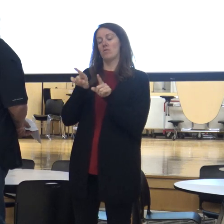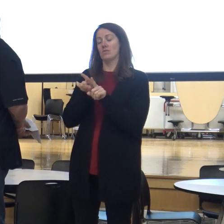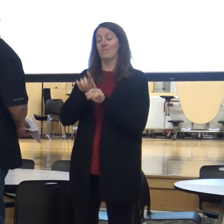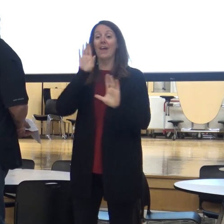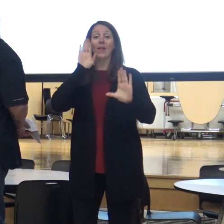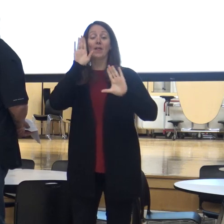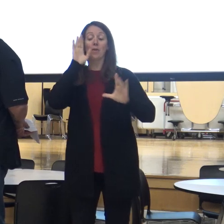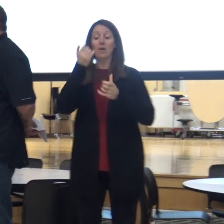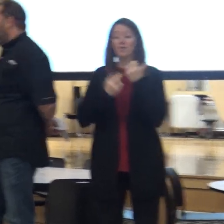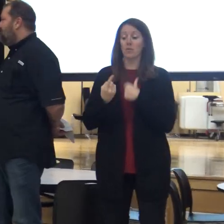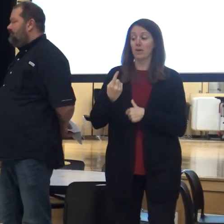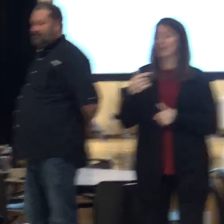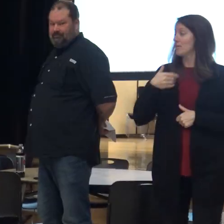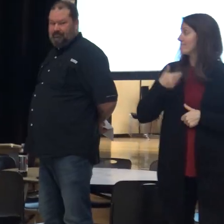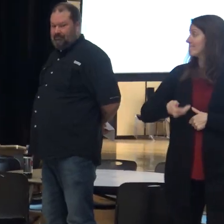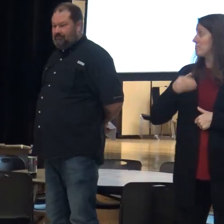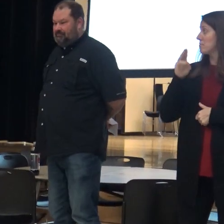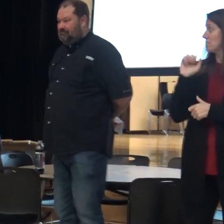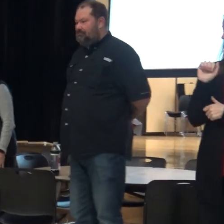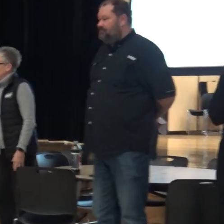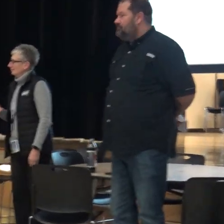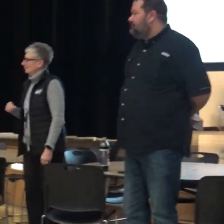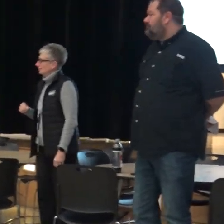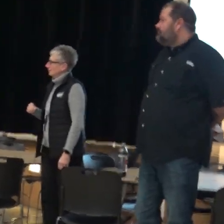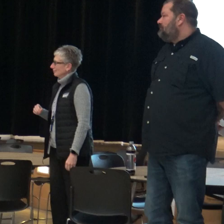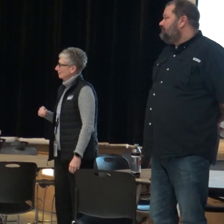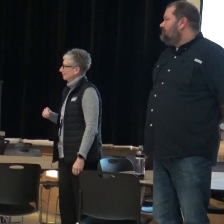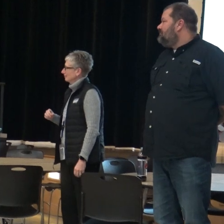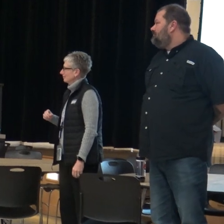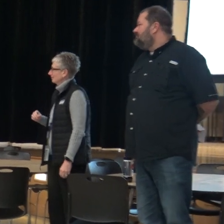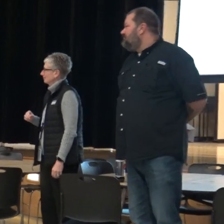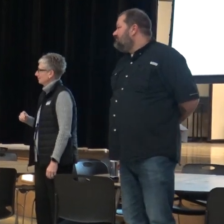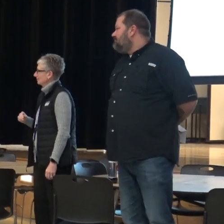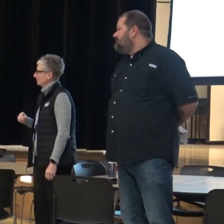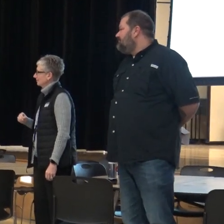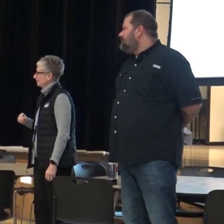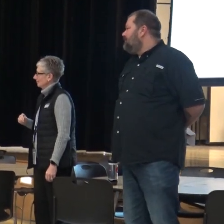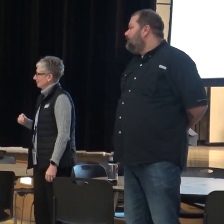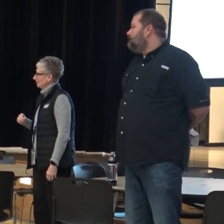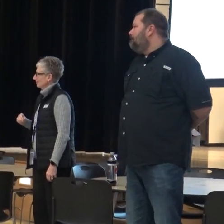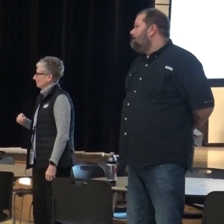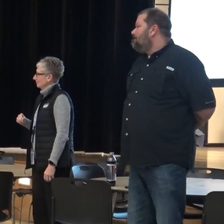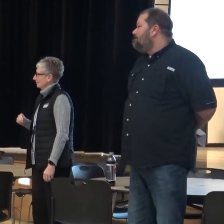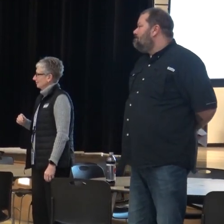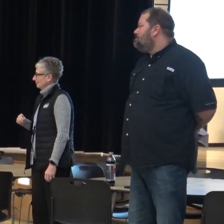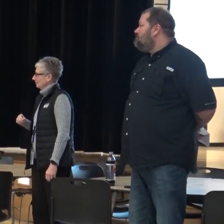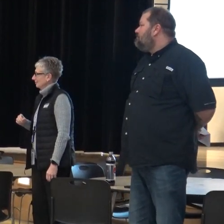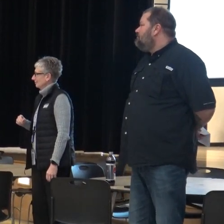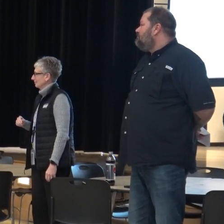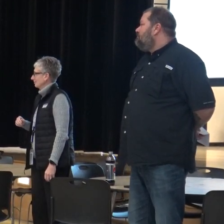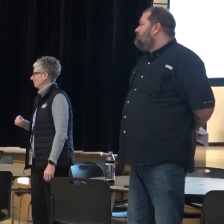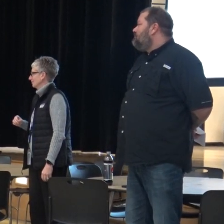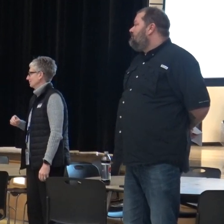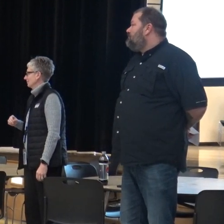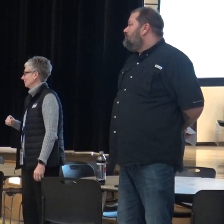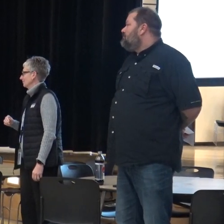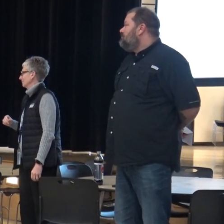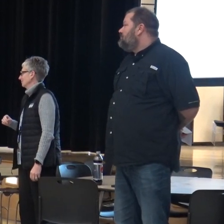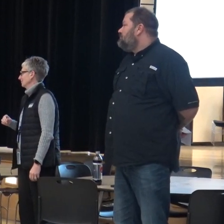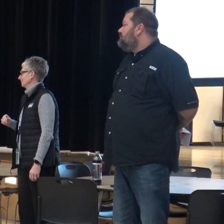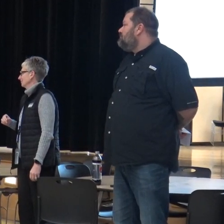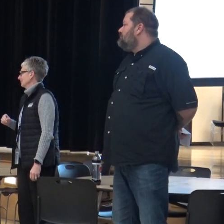Hello, everybody. I'm Megan Stanfield, and I'm the second grade school counselor this year. I'm Helena Wise. I'm the sixth grade school